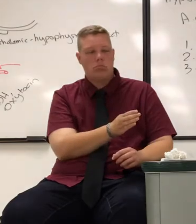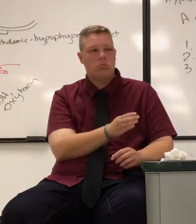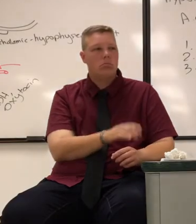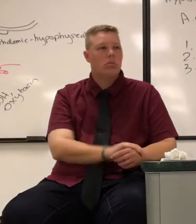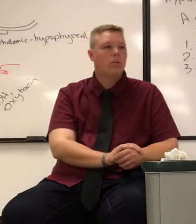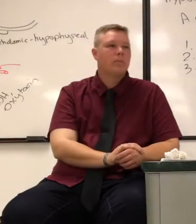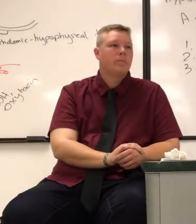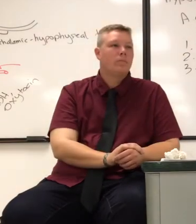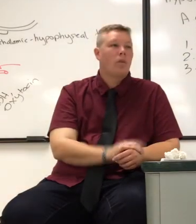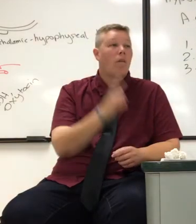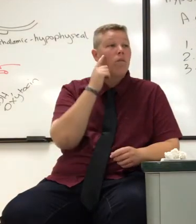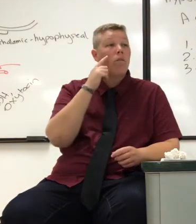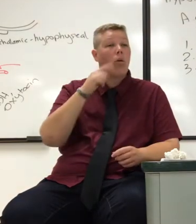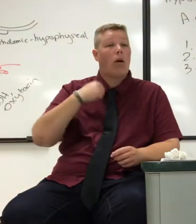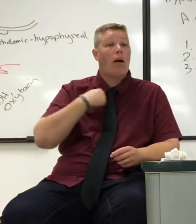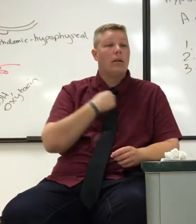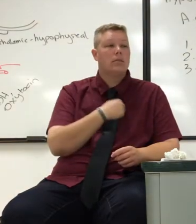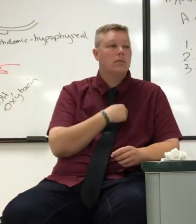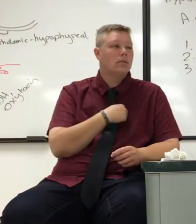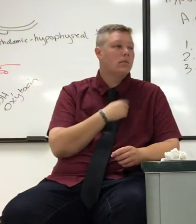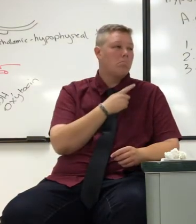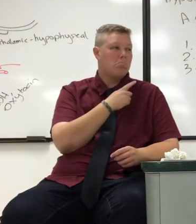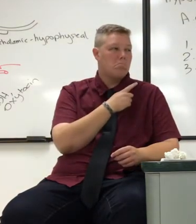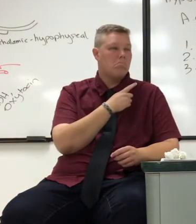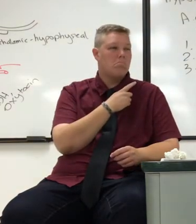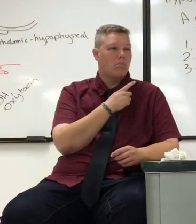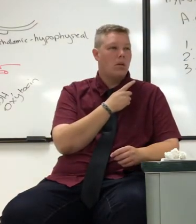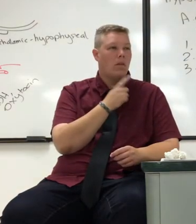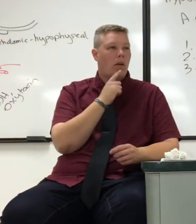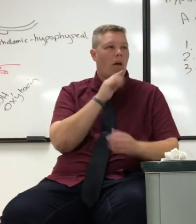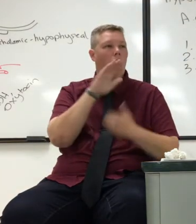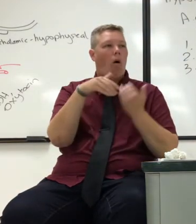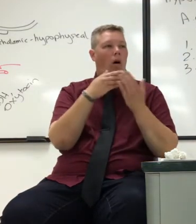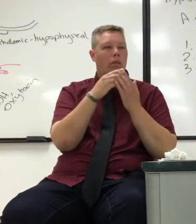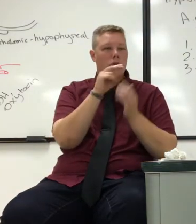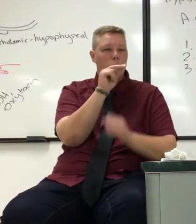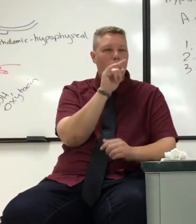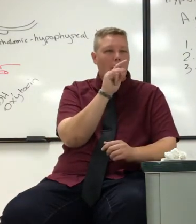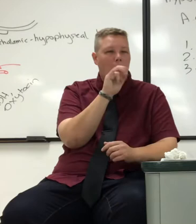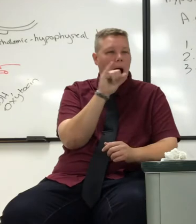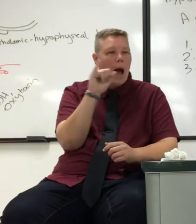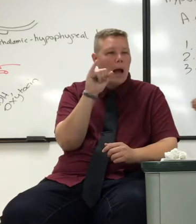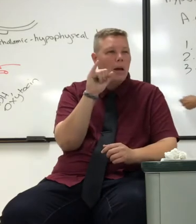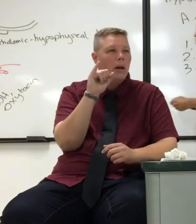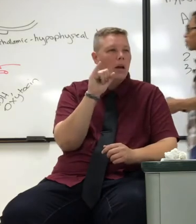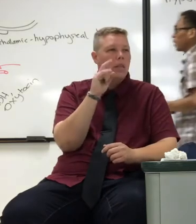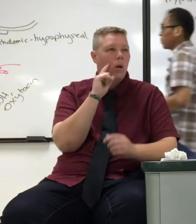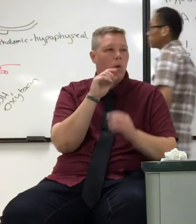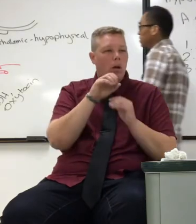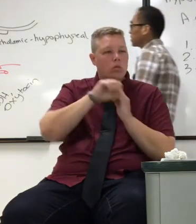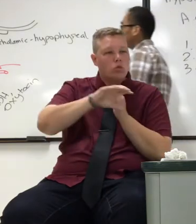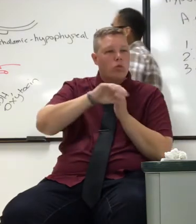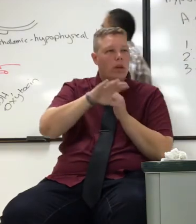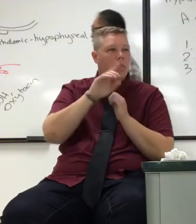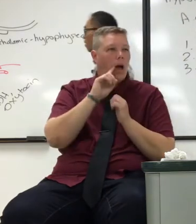All right, so for us, there are all of these nuclei that secrete many regulatory hormones. And all